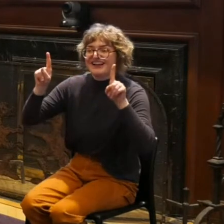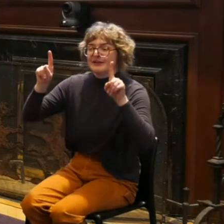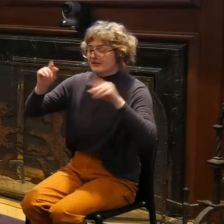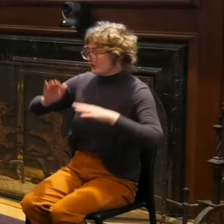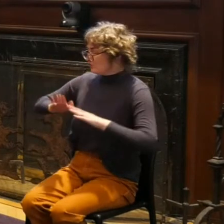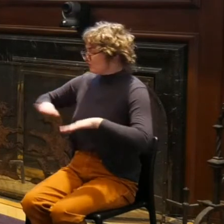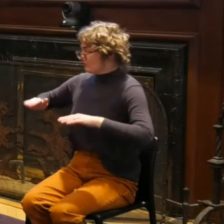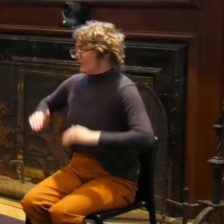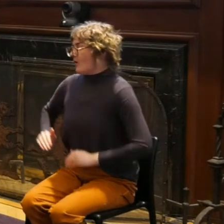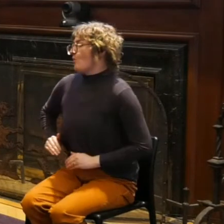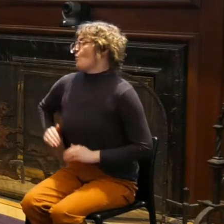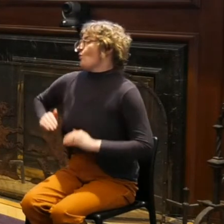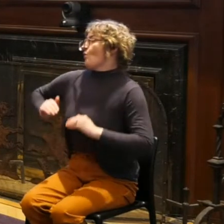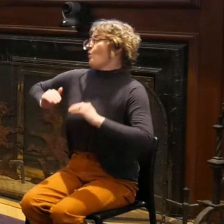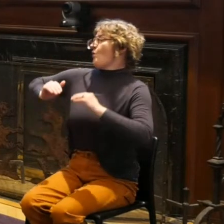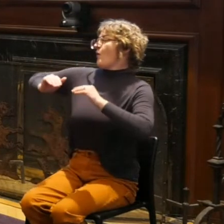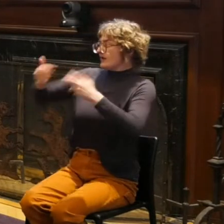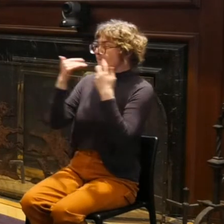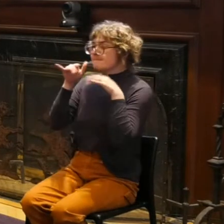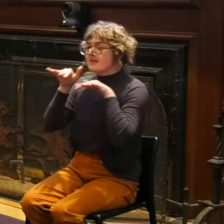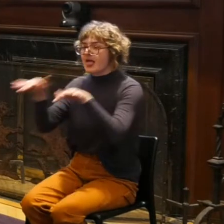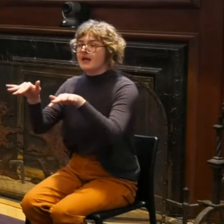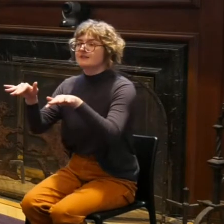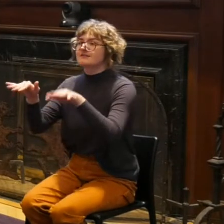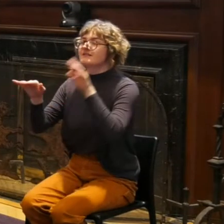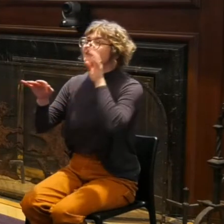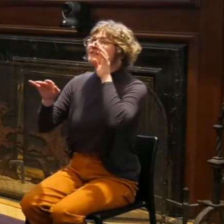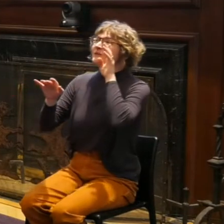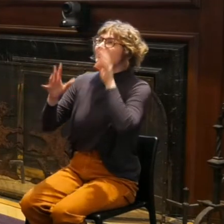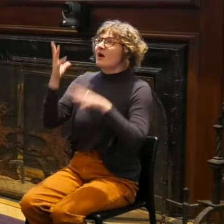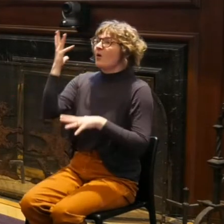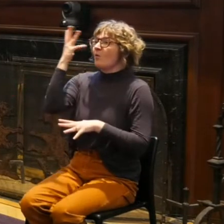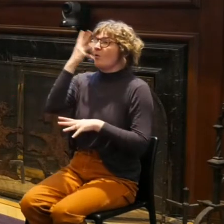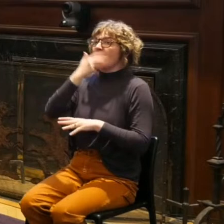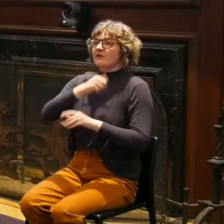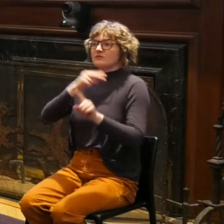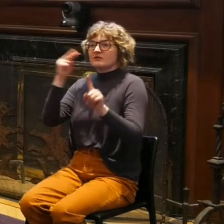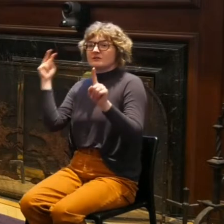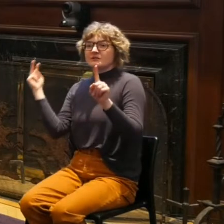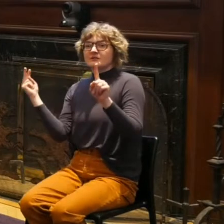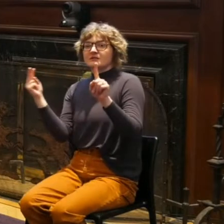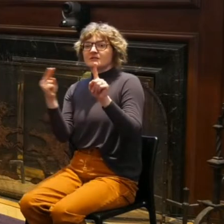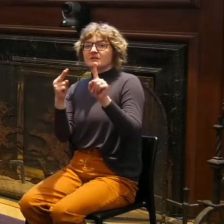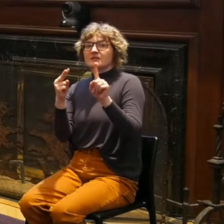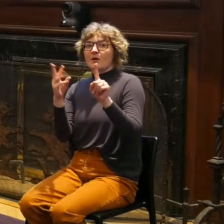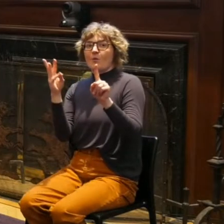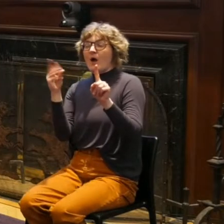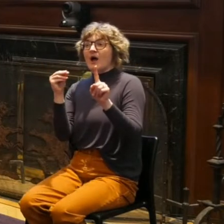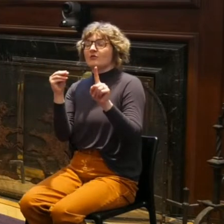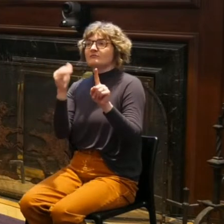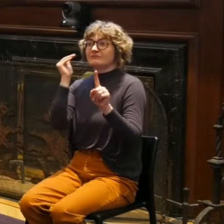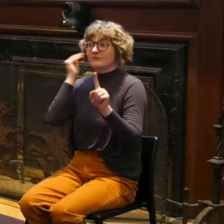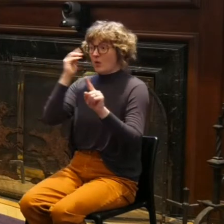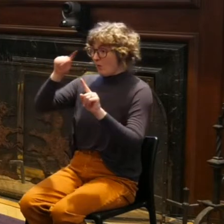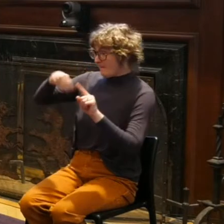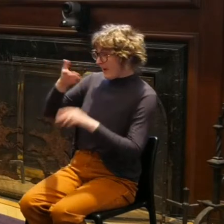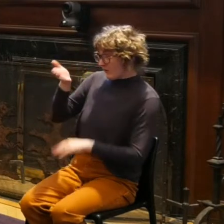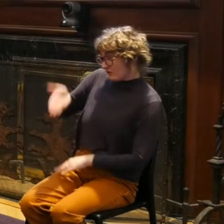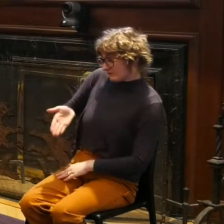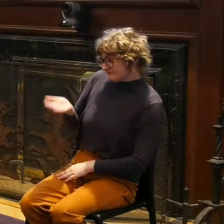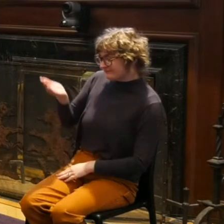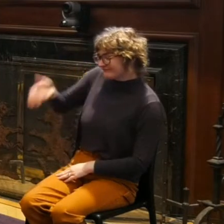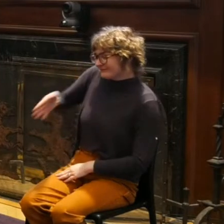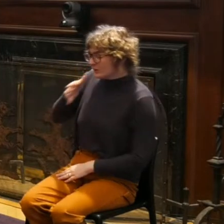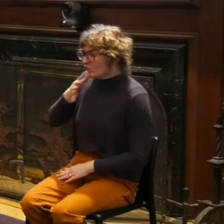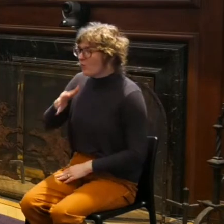up and call her blessed, a wonder to behold. You must not know about her. She is a